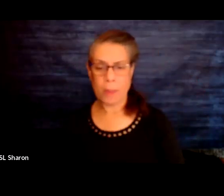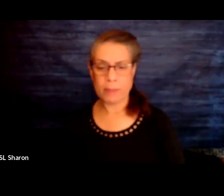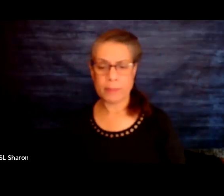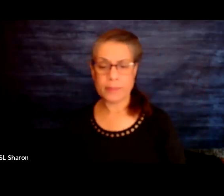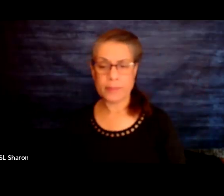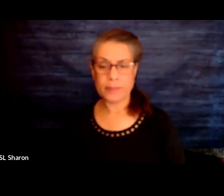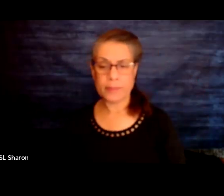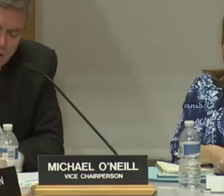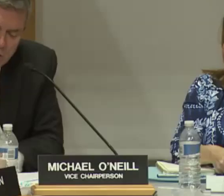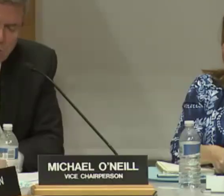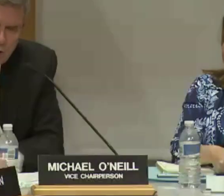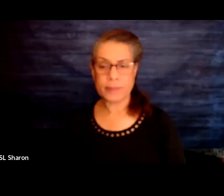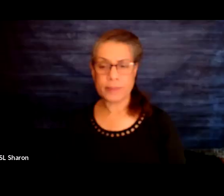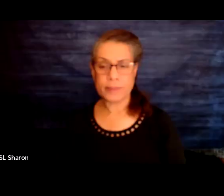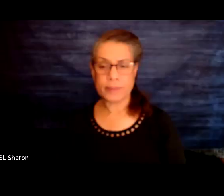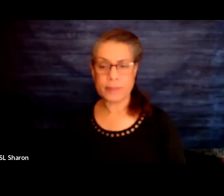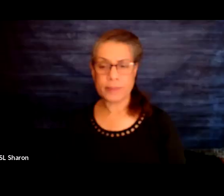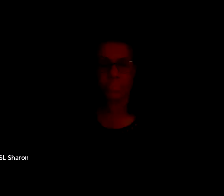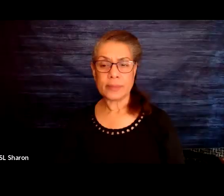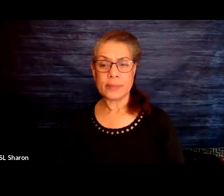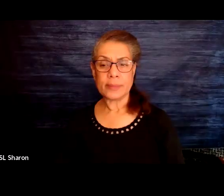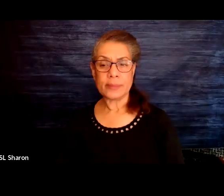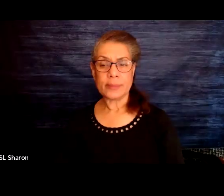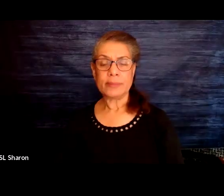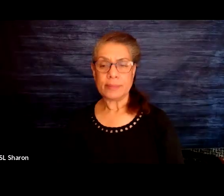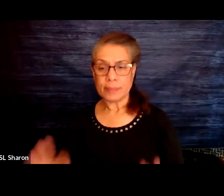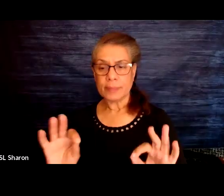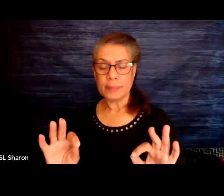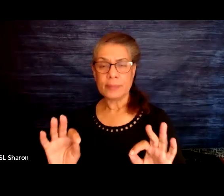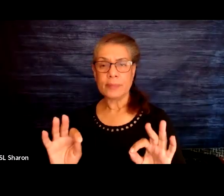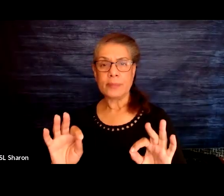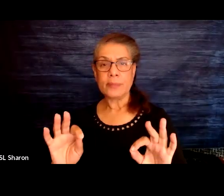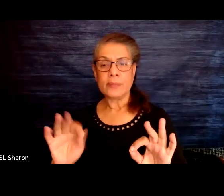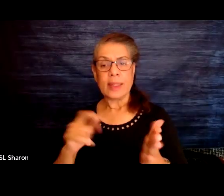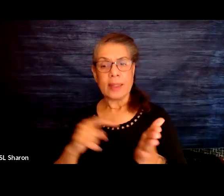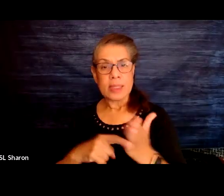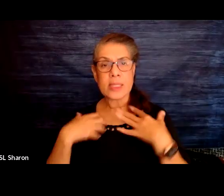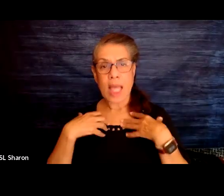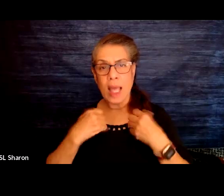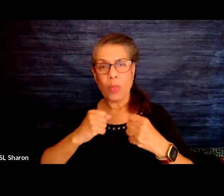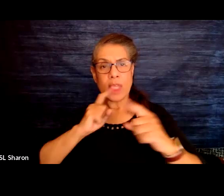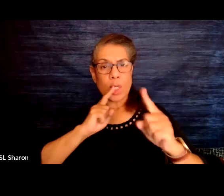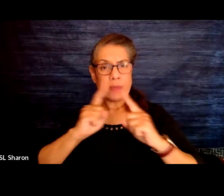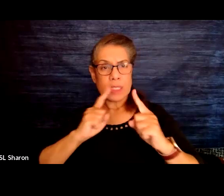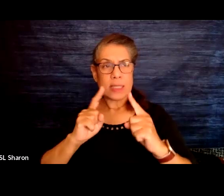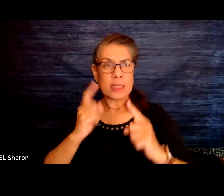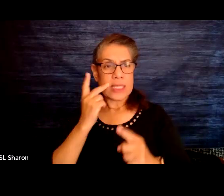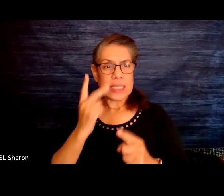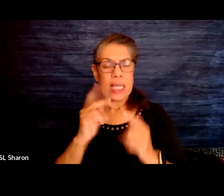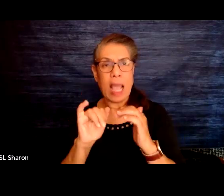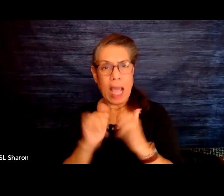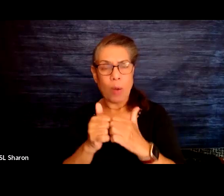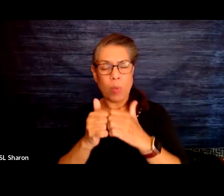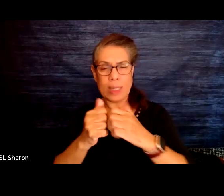encouraging. But this is also a real healthy conversation to hear what the challenges are in front of us, and to be able to break it